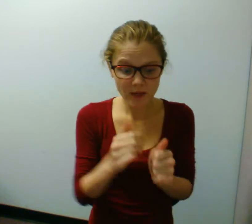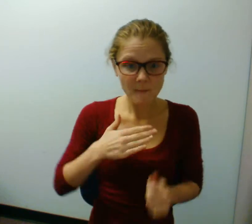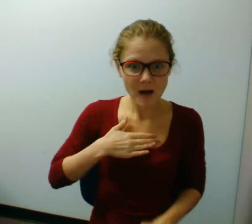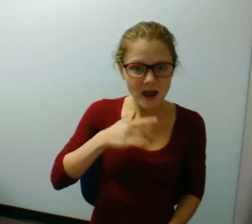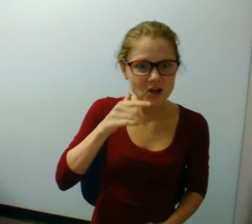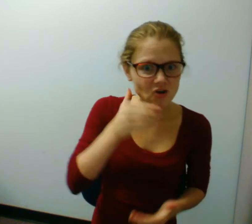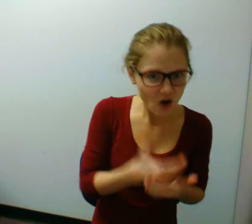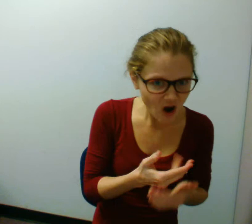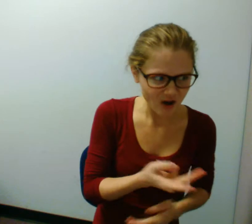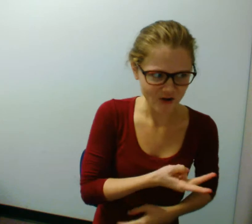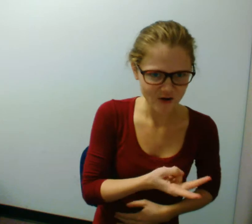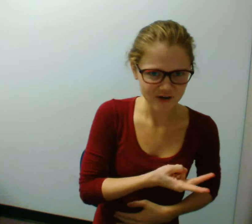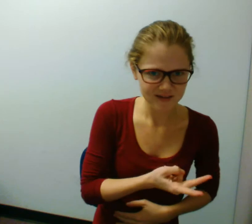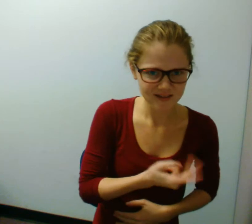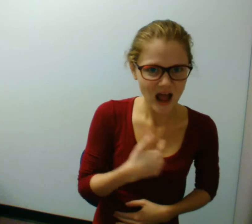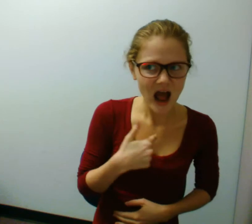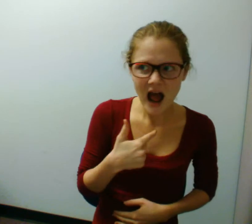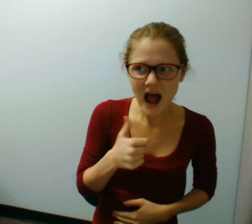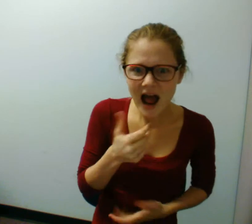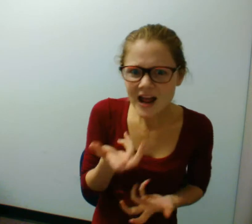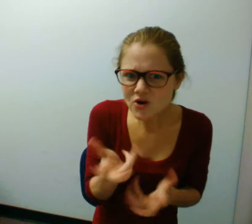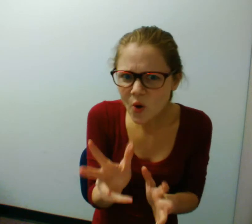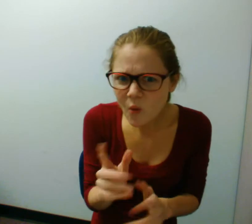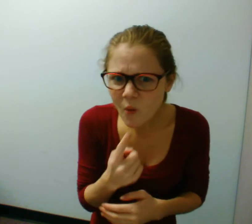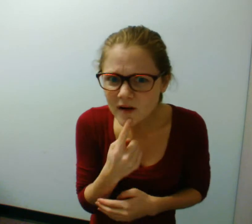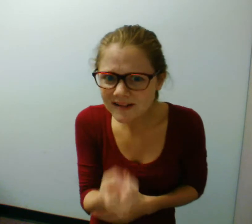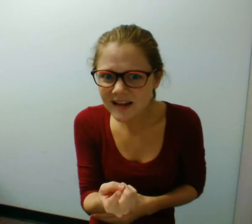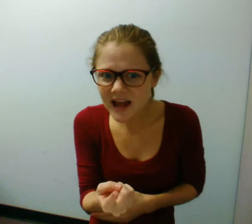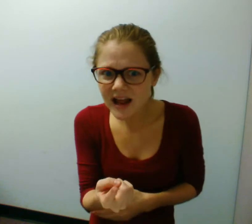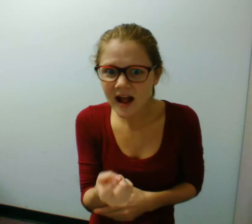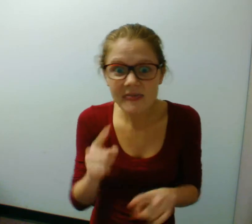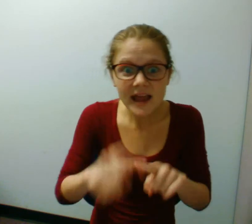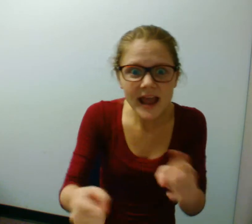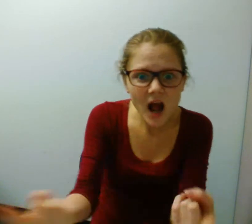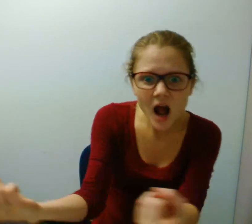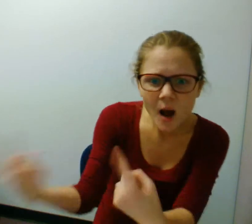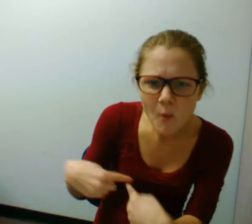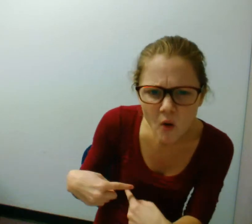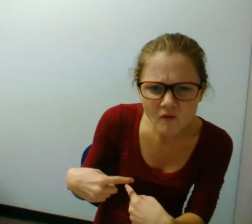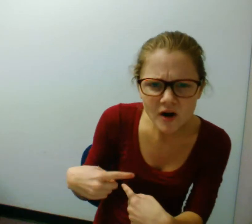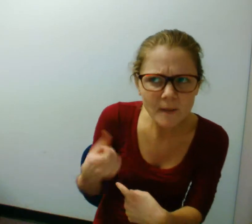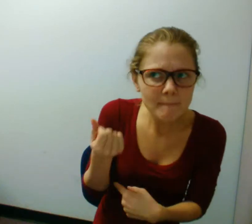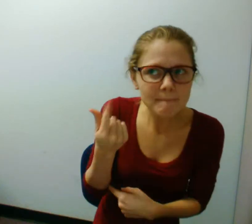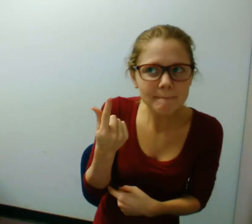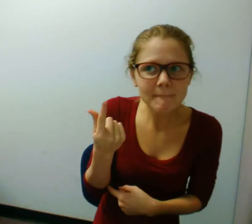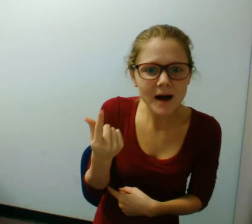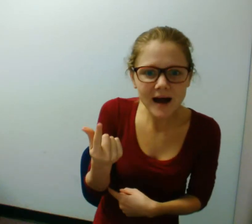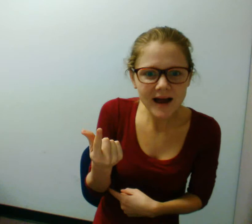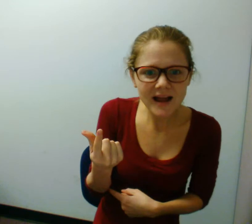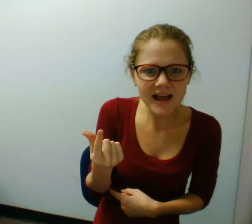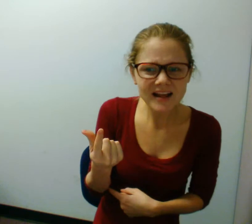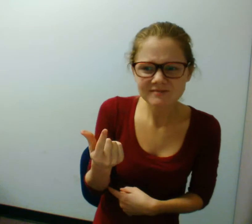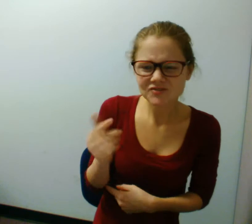And I don't want to say that they can't come over here anymore, but it just seems like